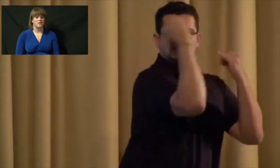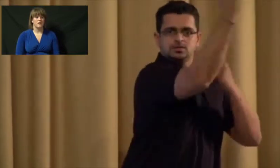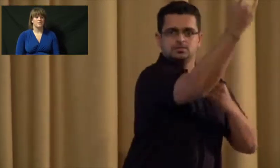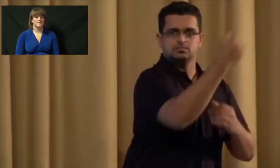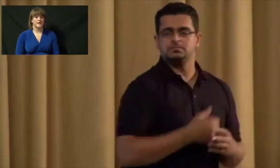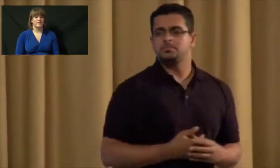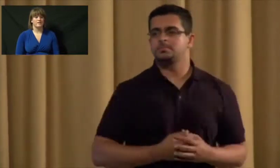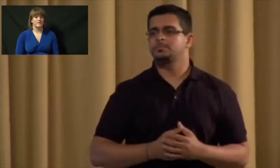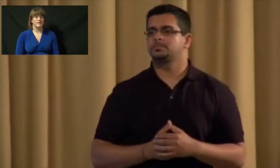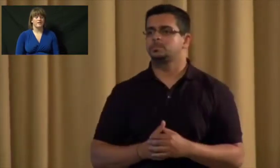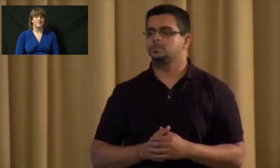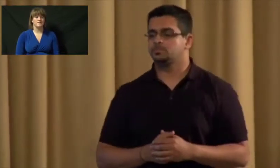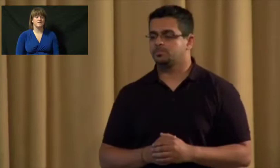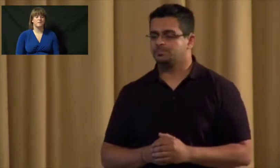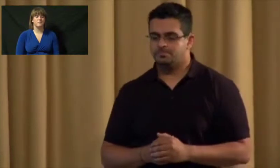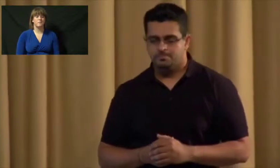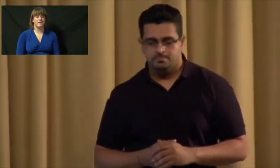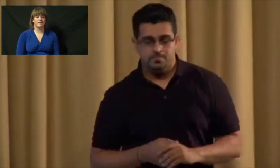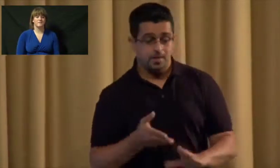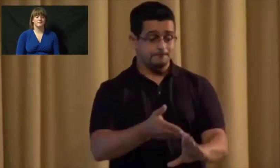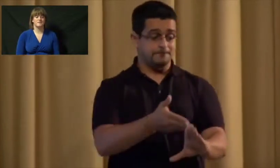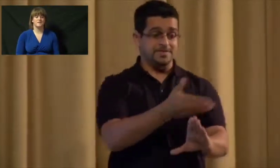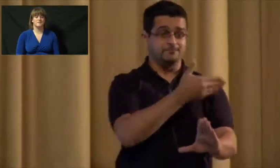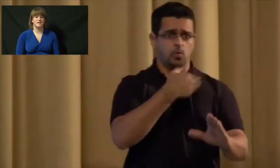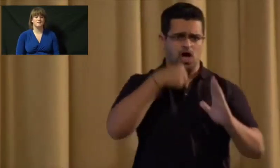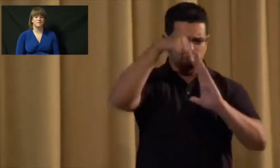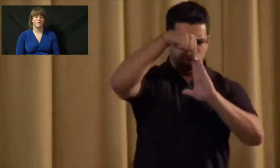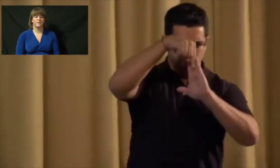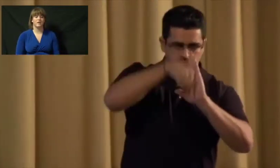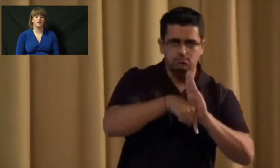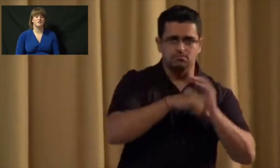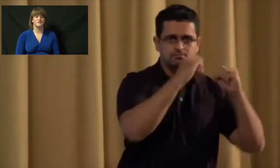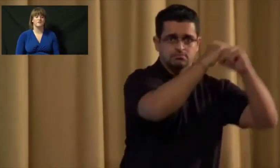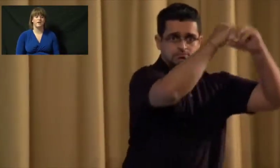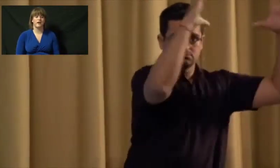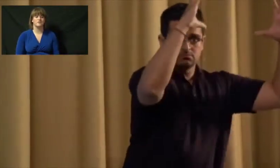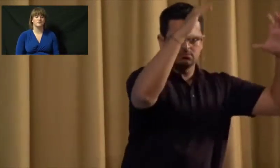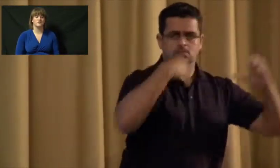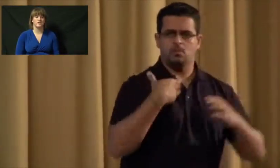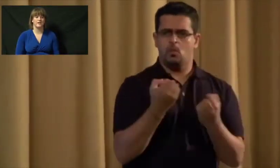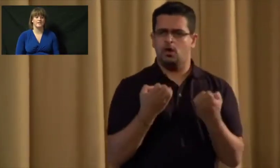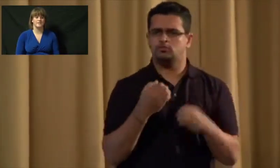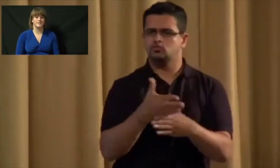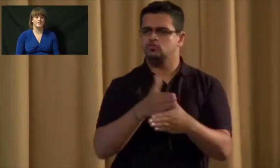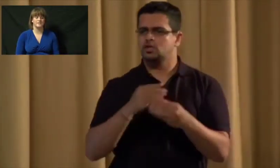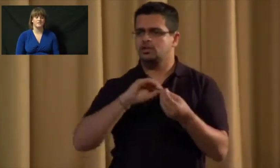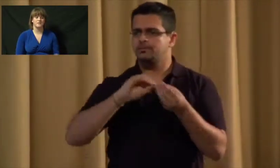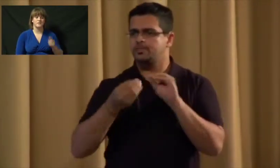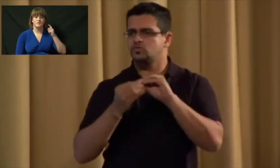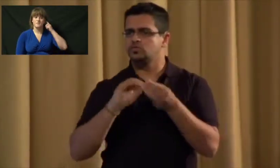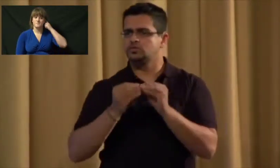and we decided that that was the thing we wanted, something successful where we could all sit around and share ideas.